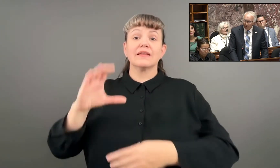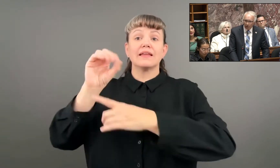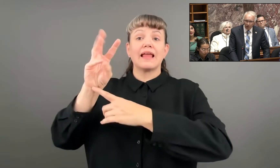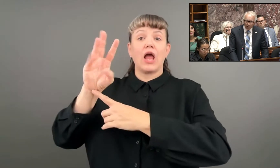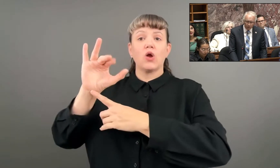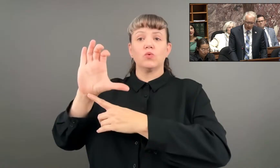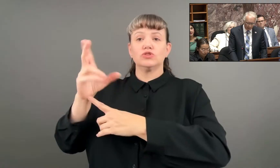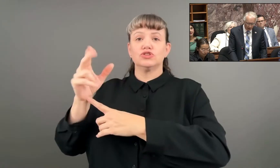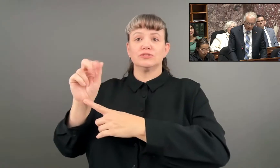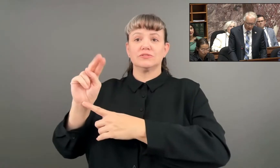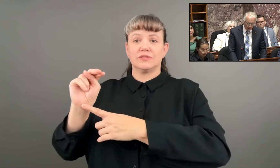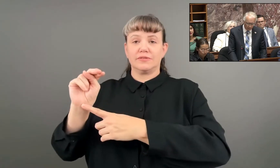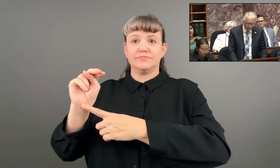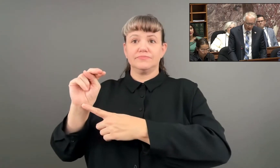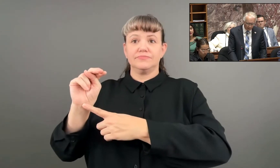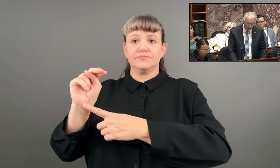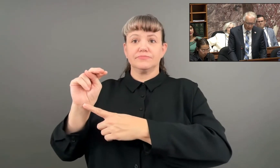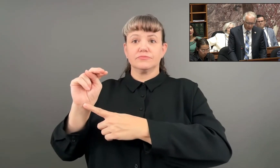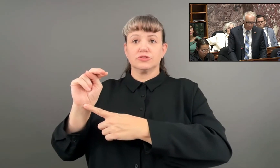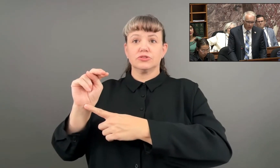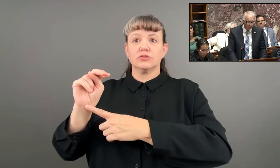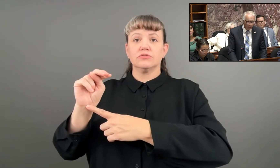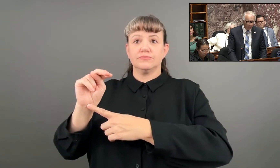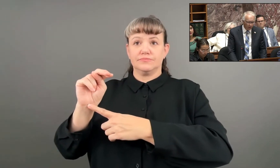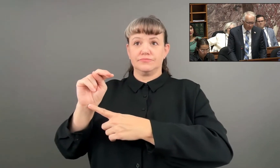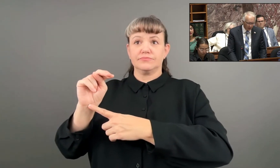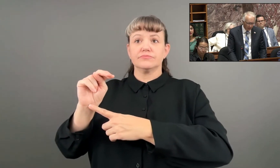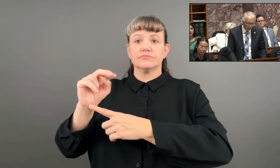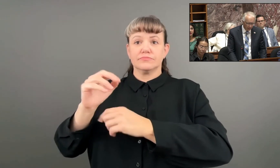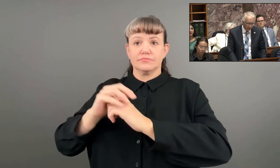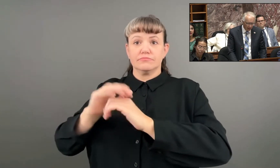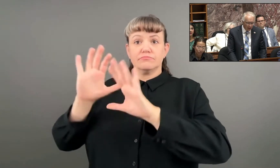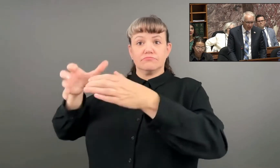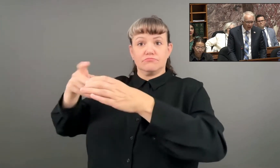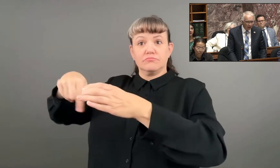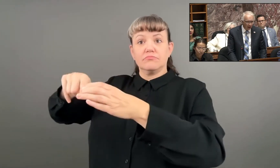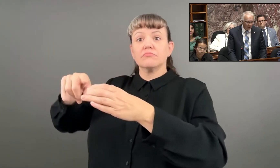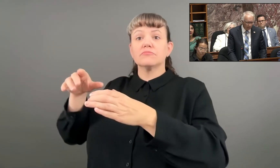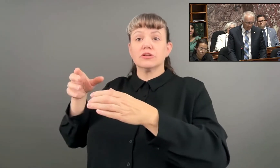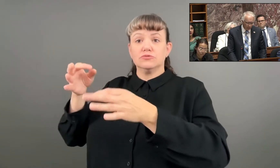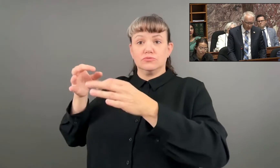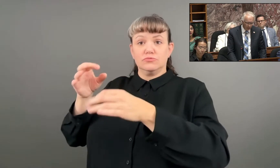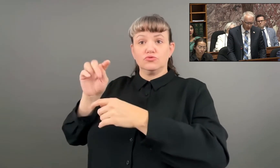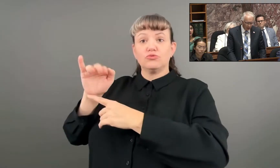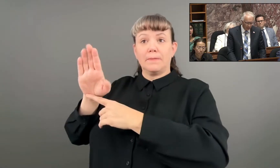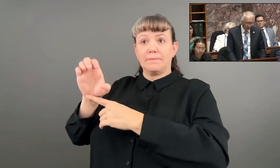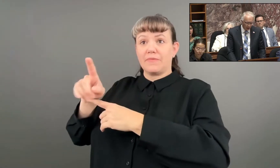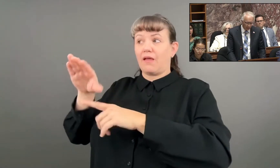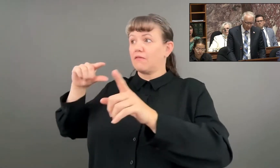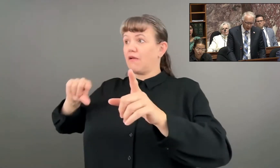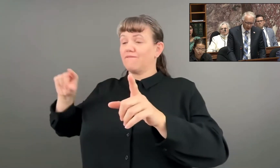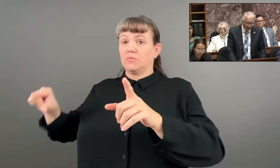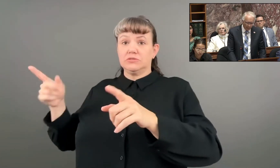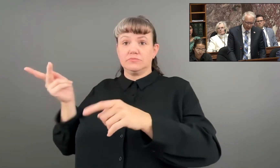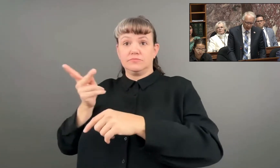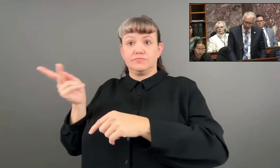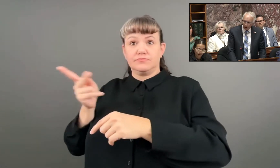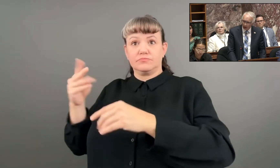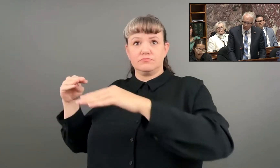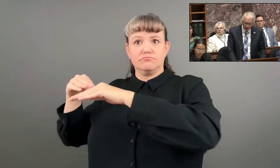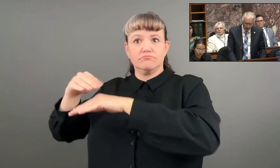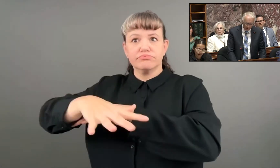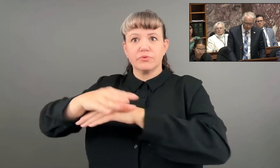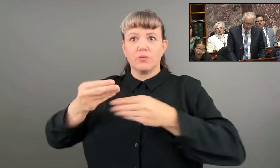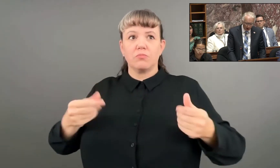could have serious ramifications for private property owners across BC. Legal experts from across the field have been